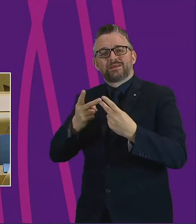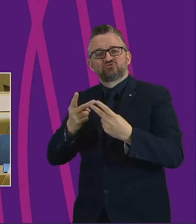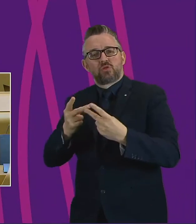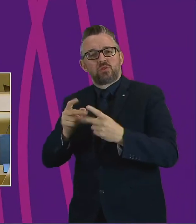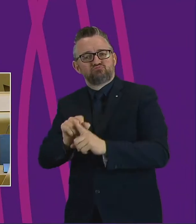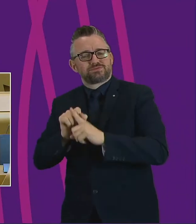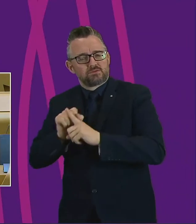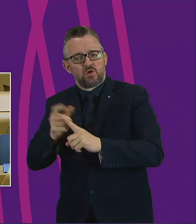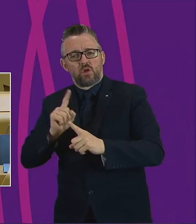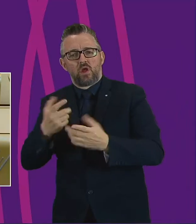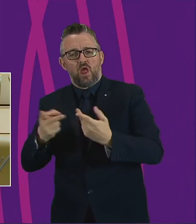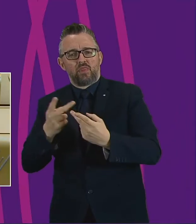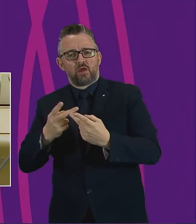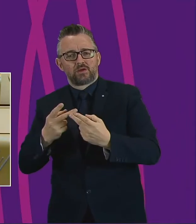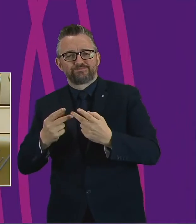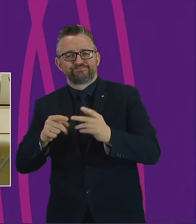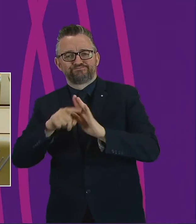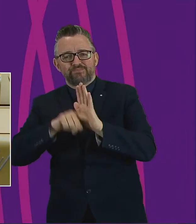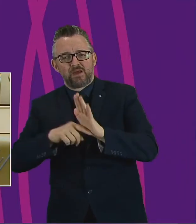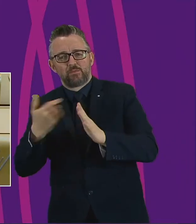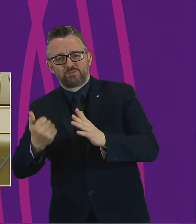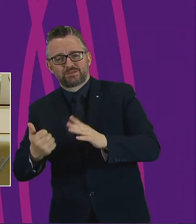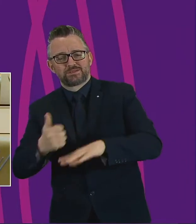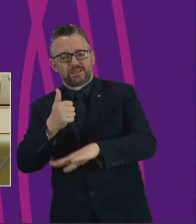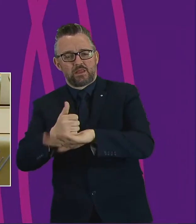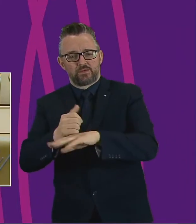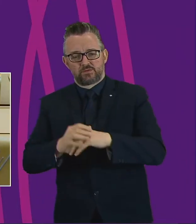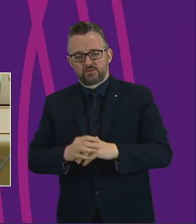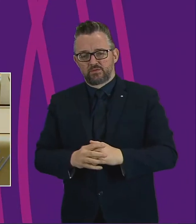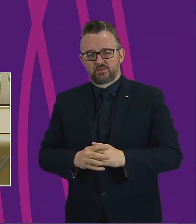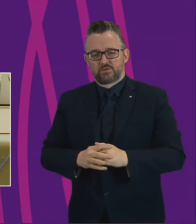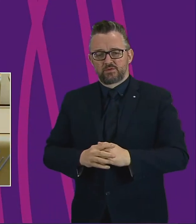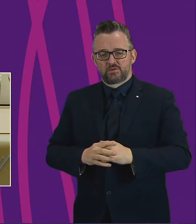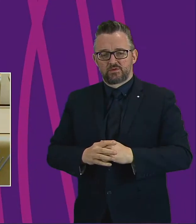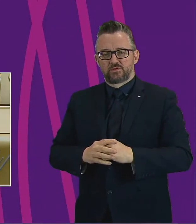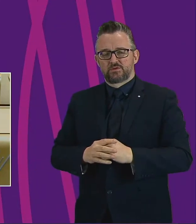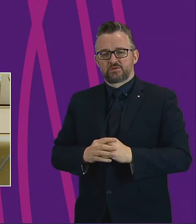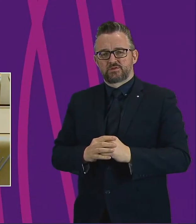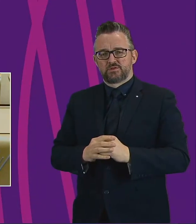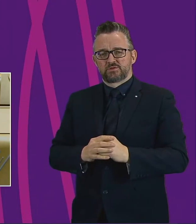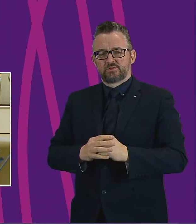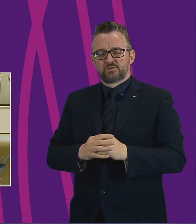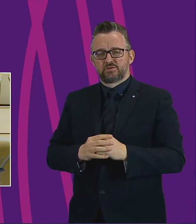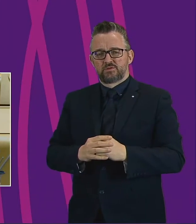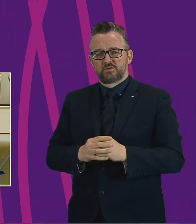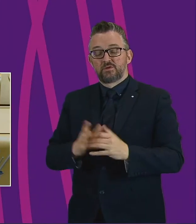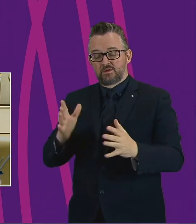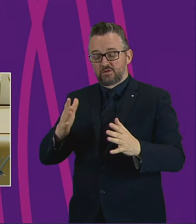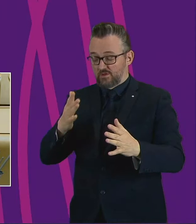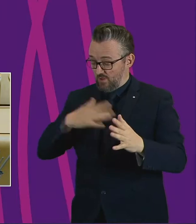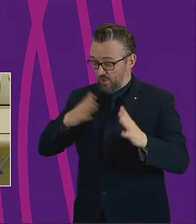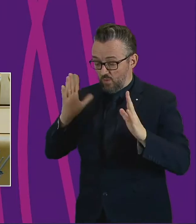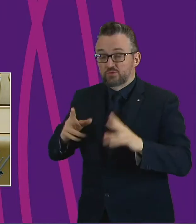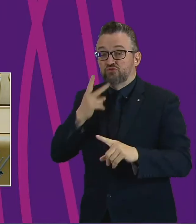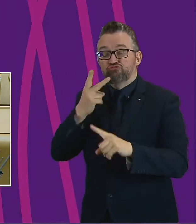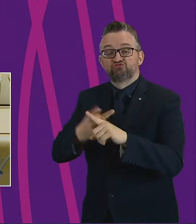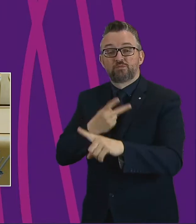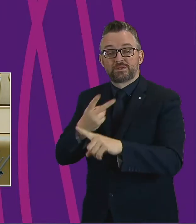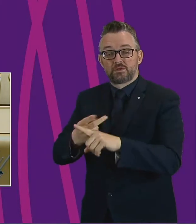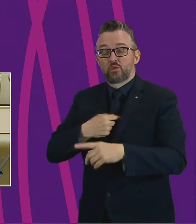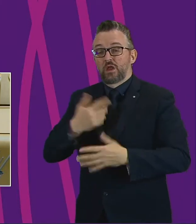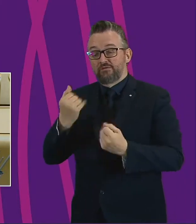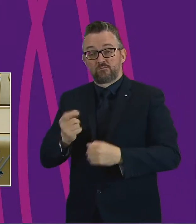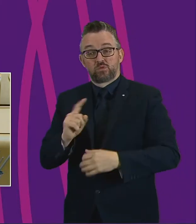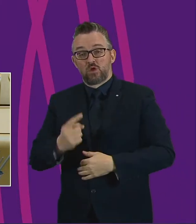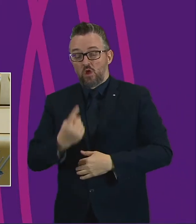system? Jean Freeman. So let me repeat. As of today, we have